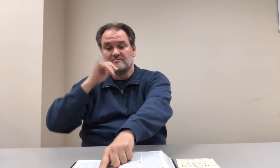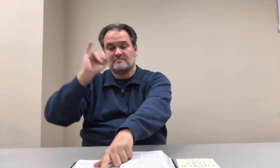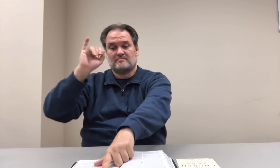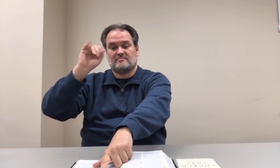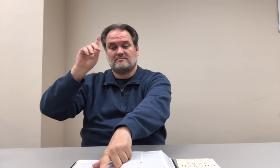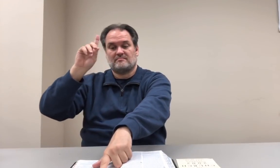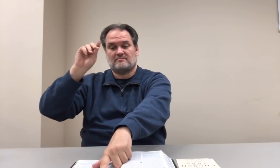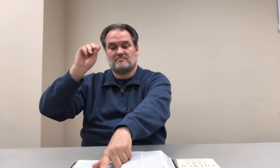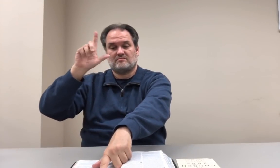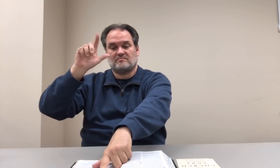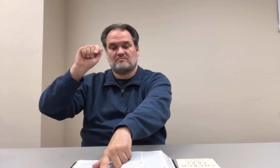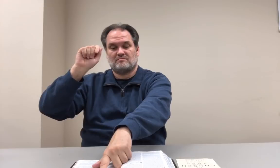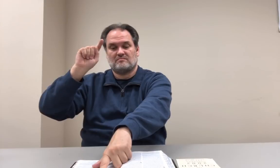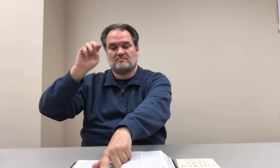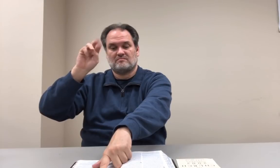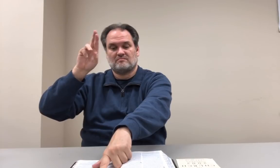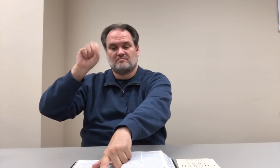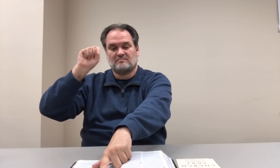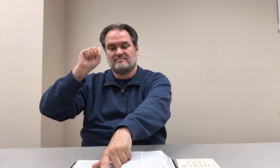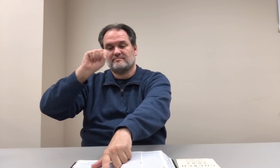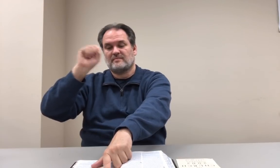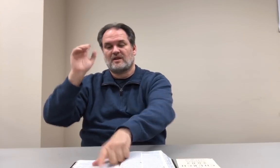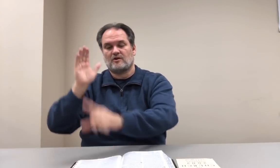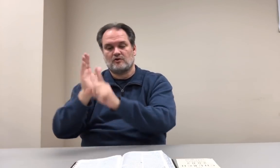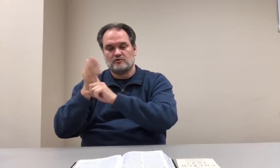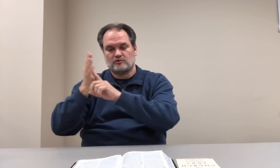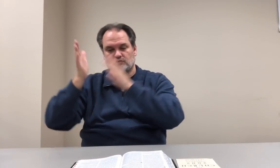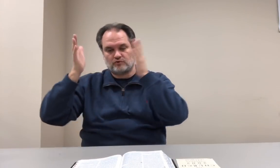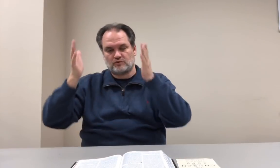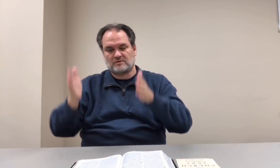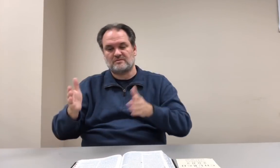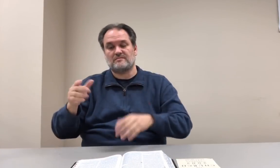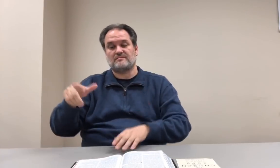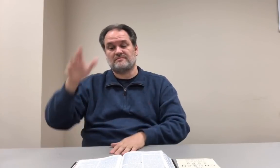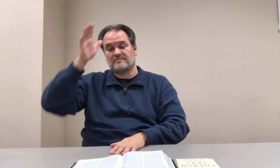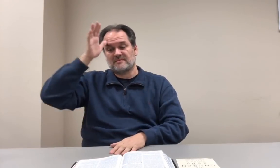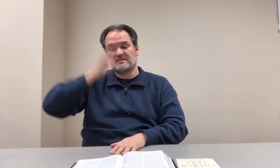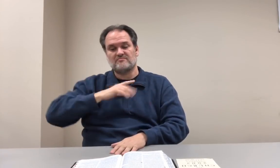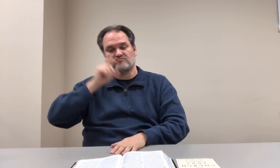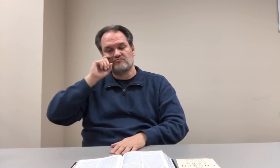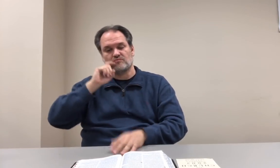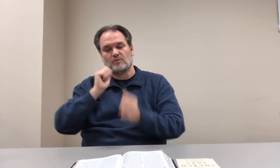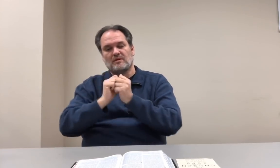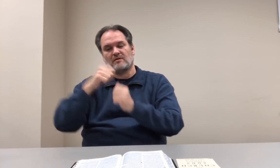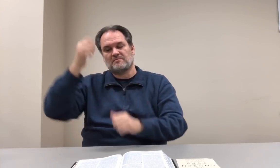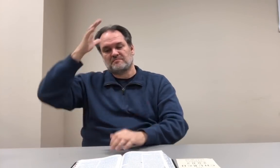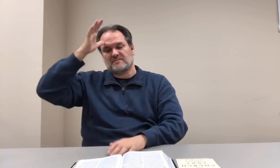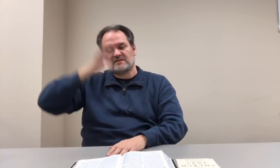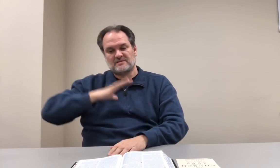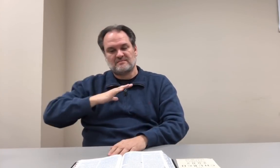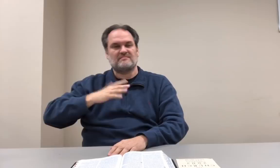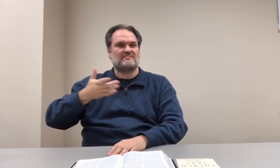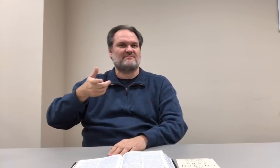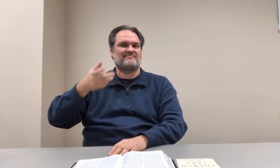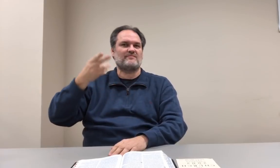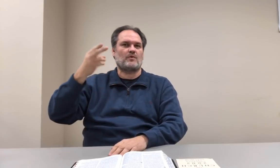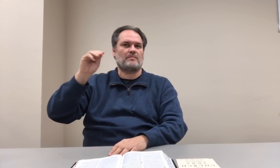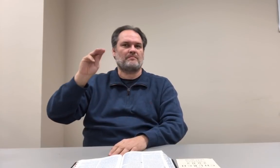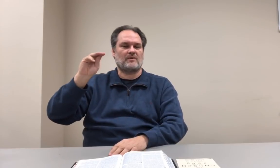if you are in line at the doctor's office or the ER and you are immutable, that would be bad. No one wants to sit in the doctor's office